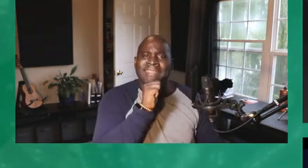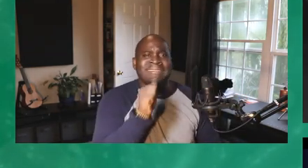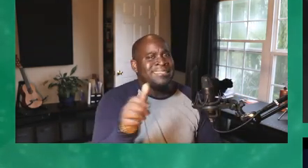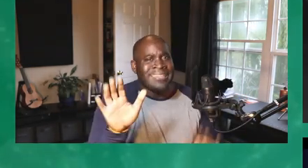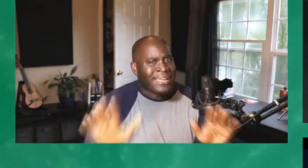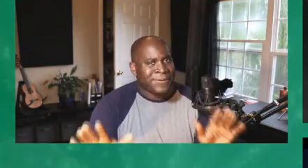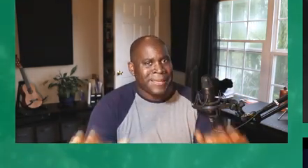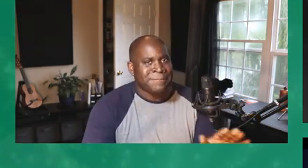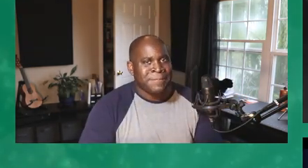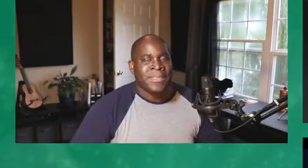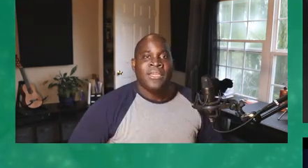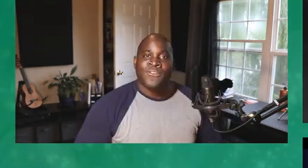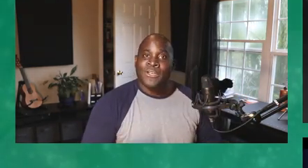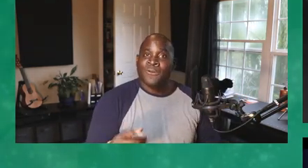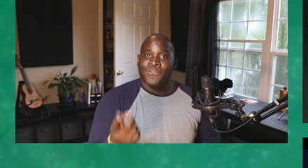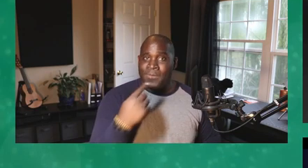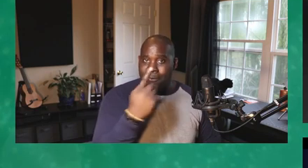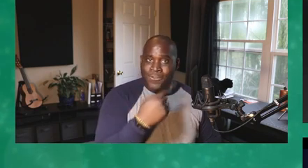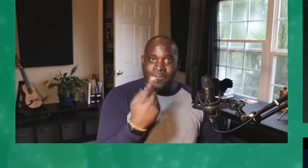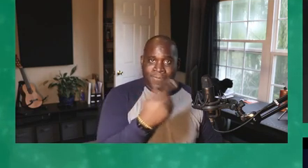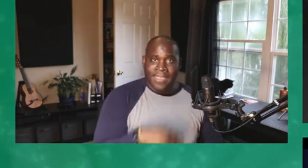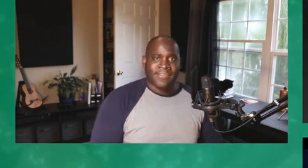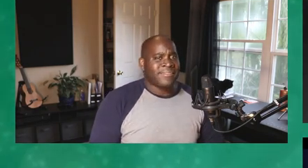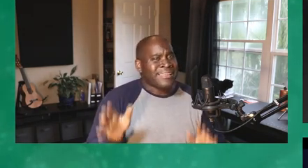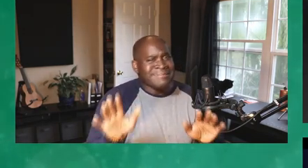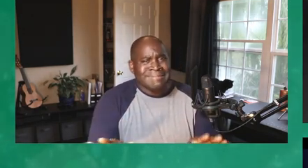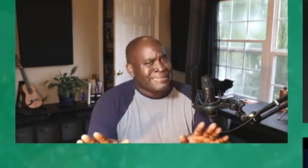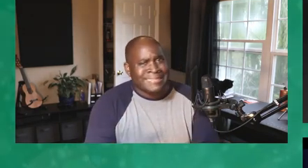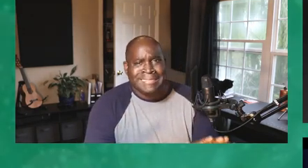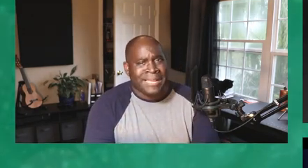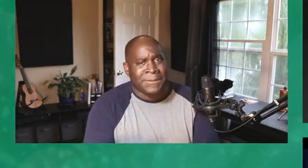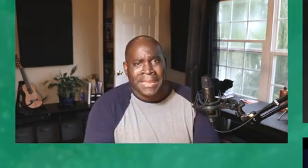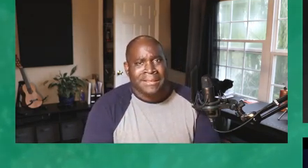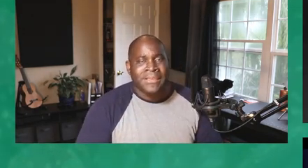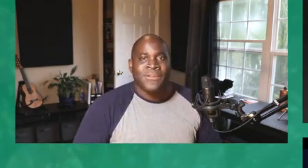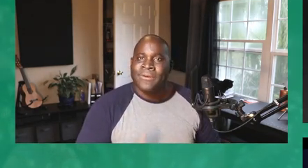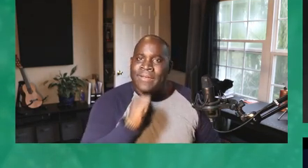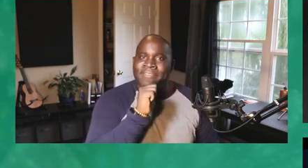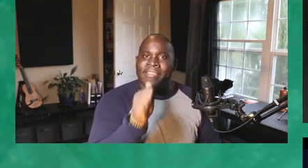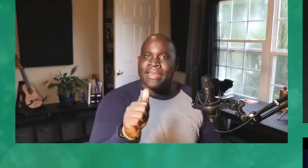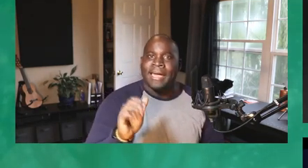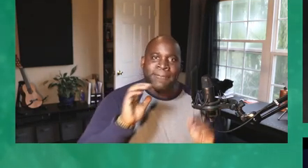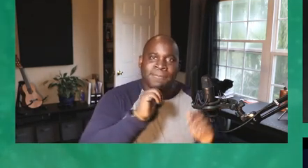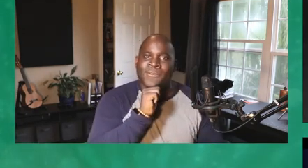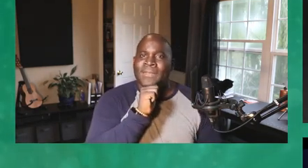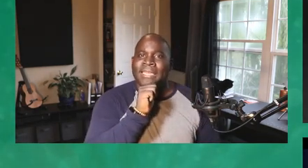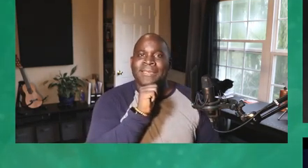she's saying not great. You could also do that with just your face. It's like, not great. You don't even